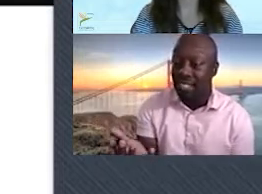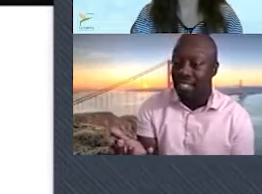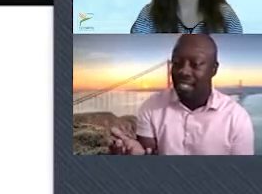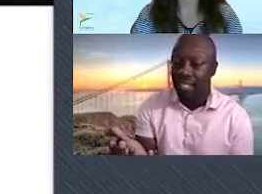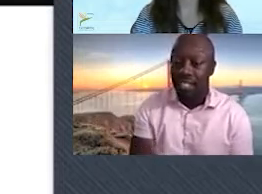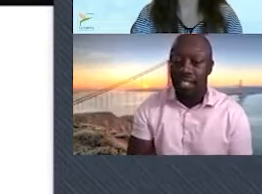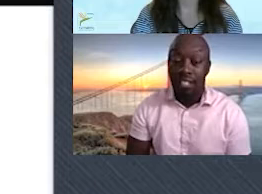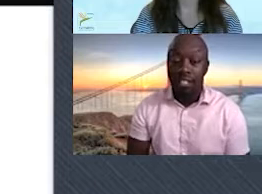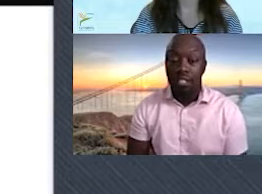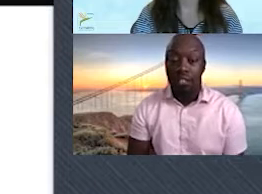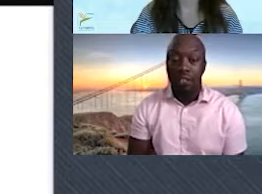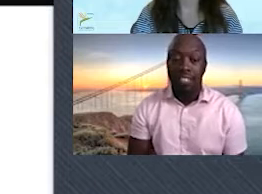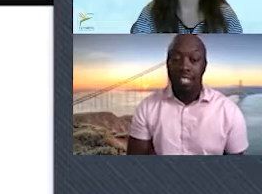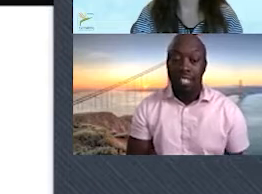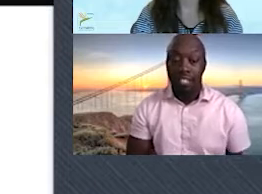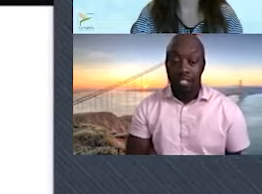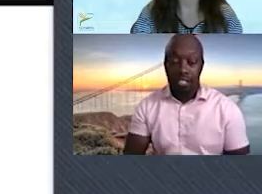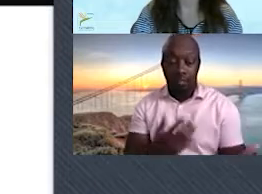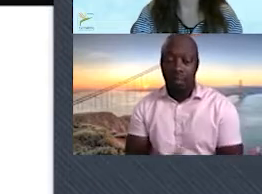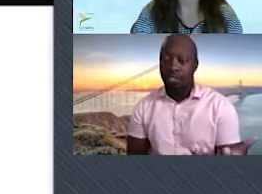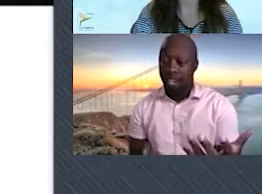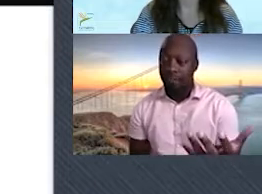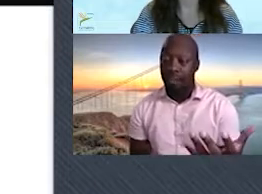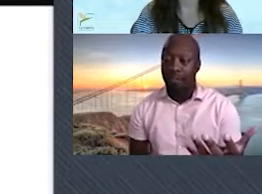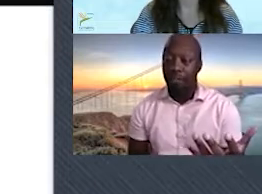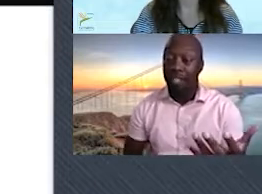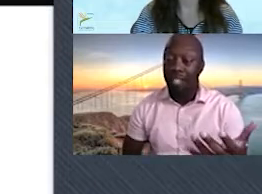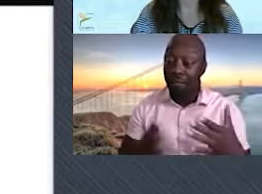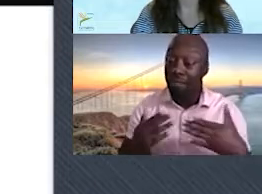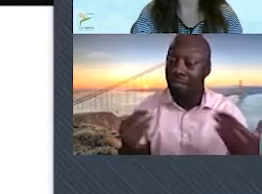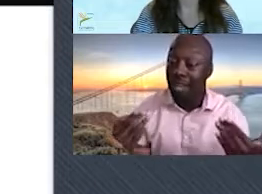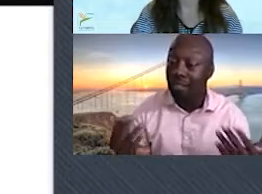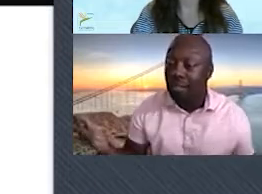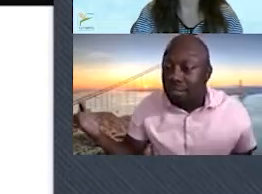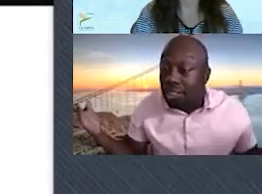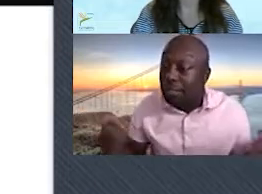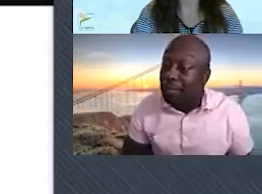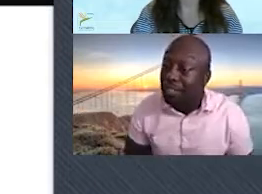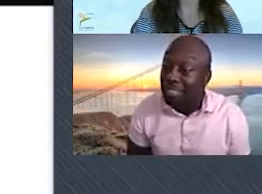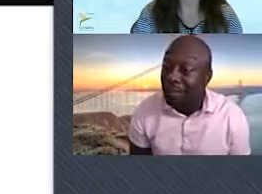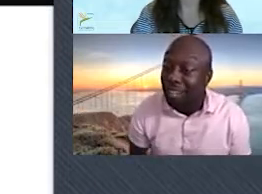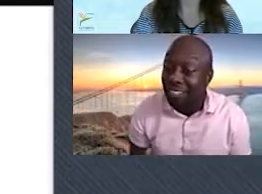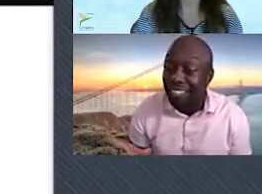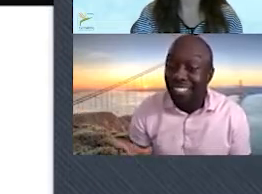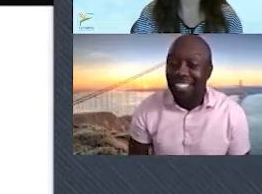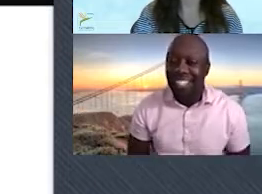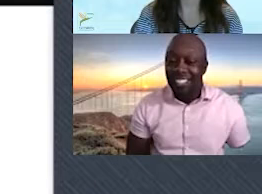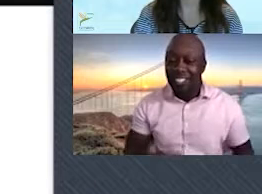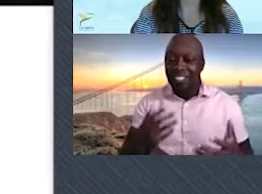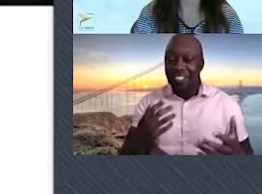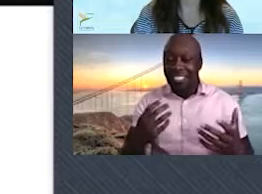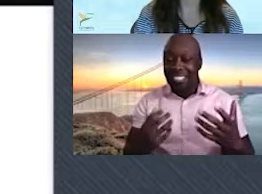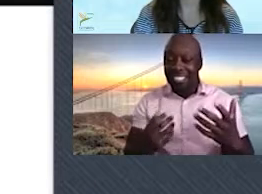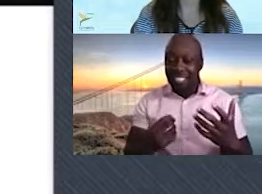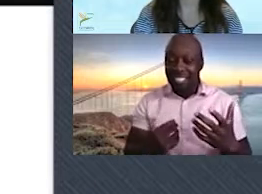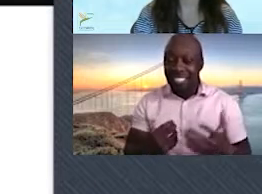see. So let's say your baby's right in front of you. If you smile, your baby's gonna smile.